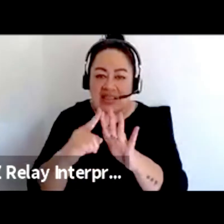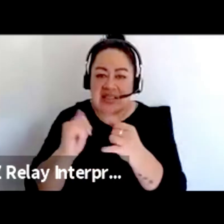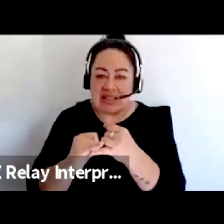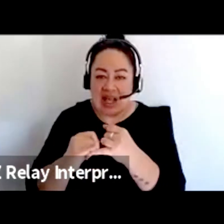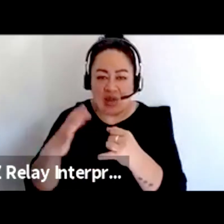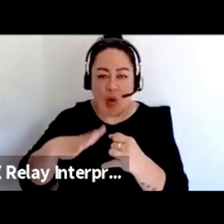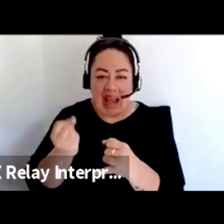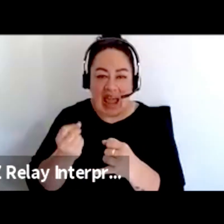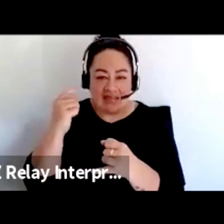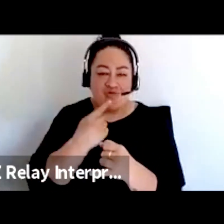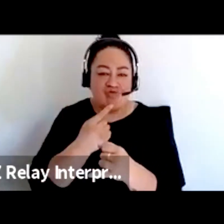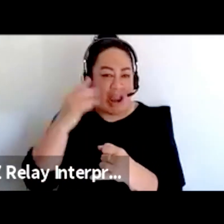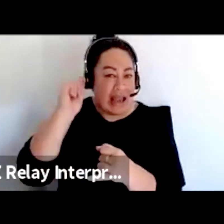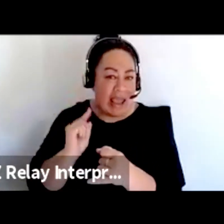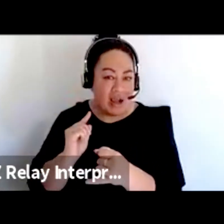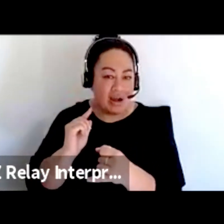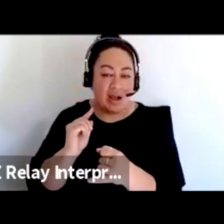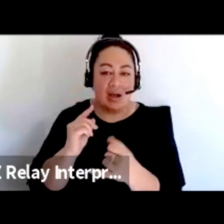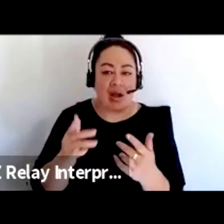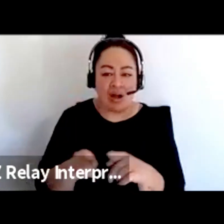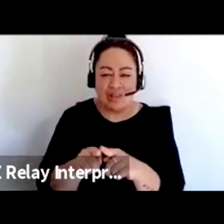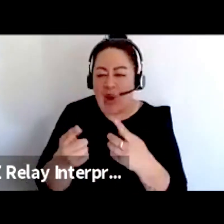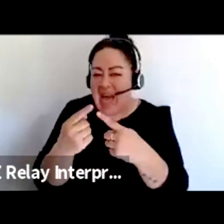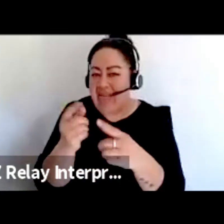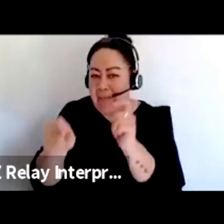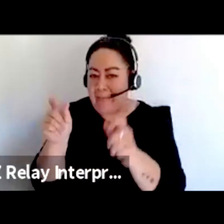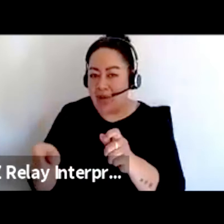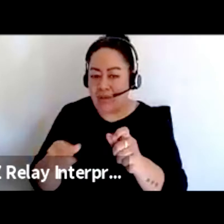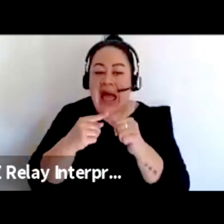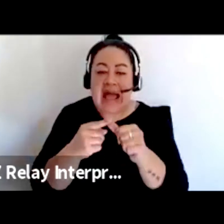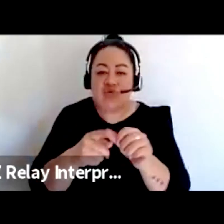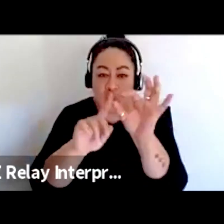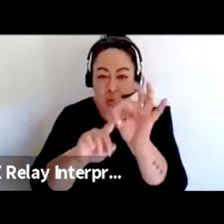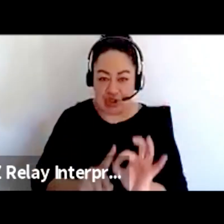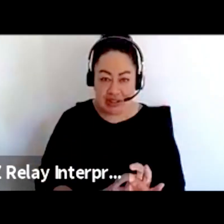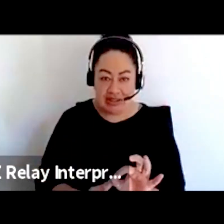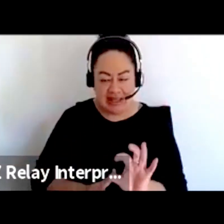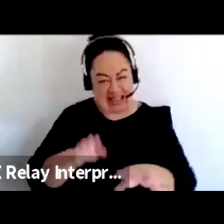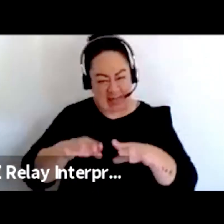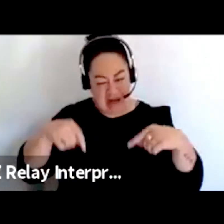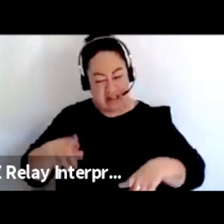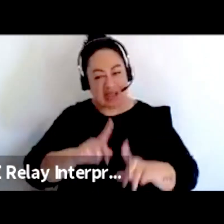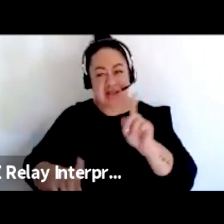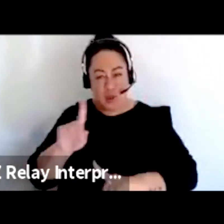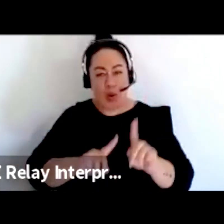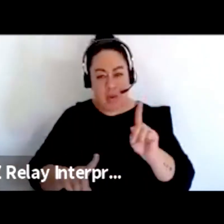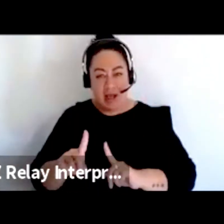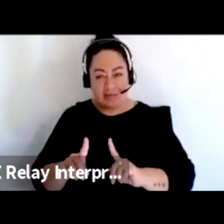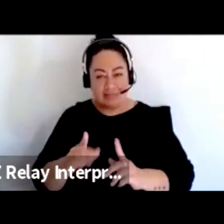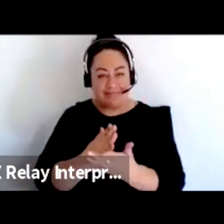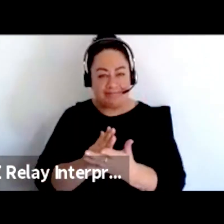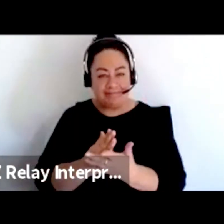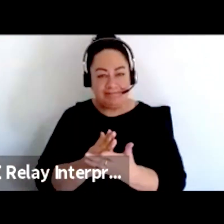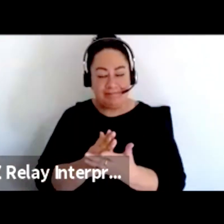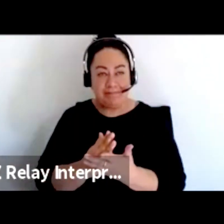questions, and similar to what we're doing here, but actually it